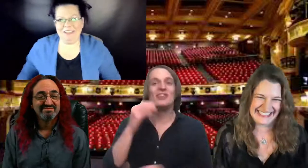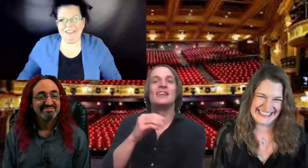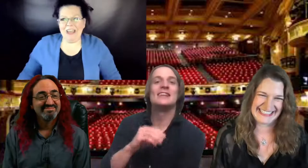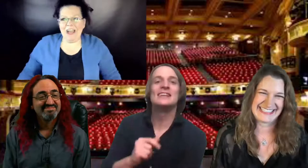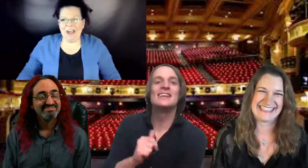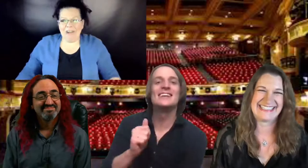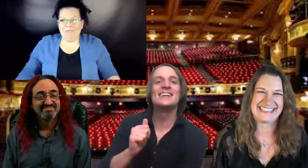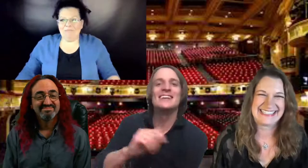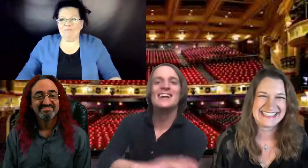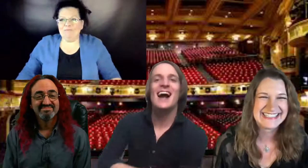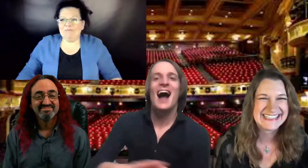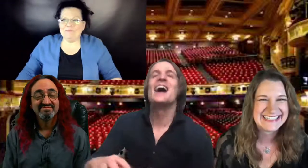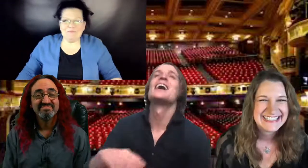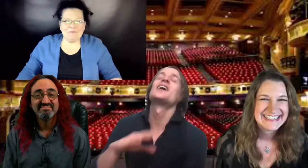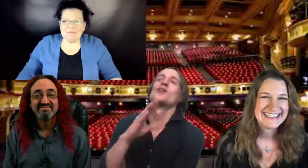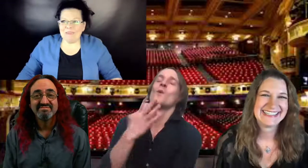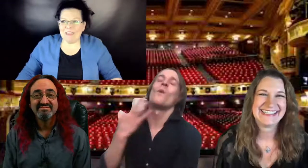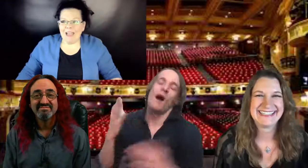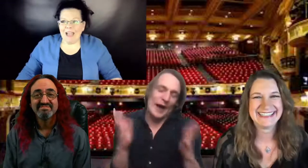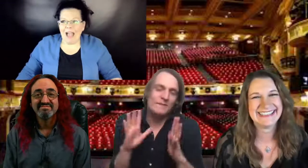Well.